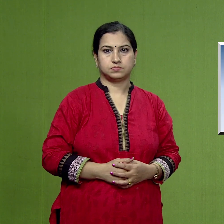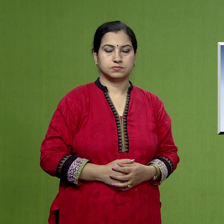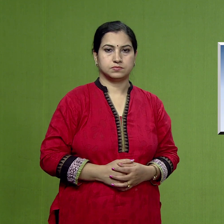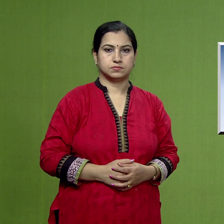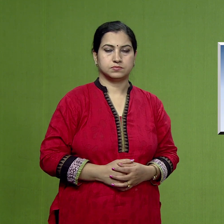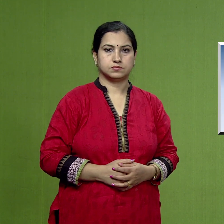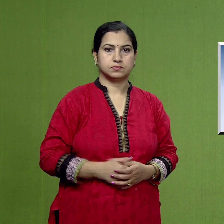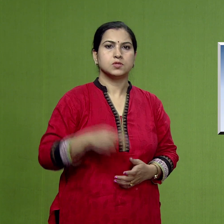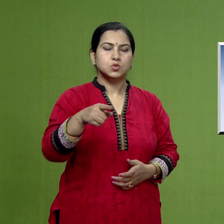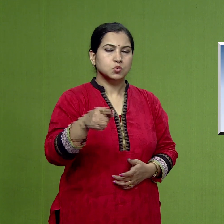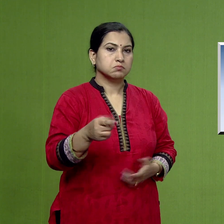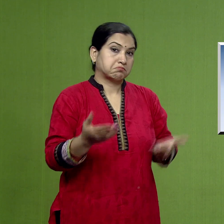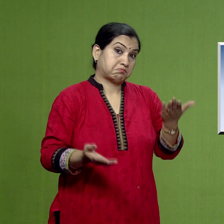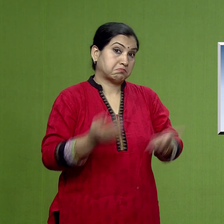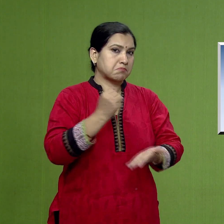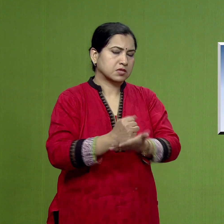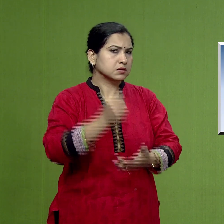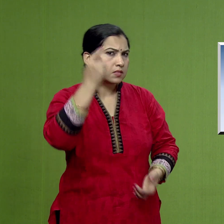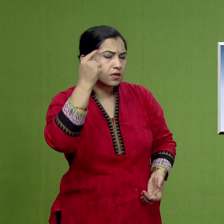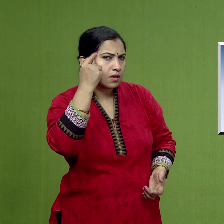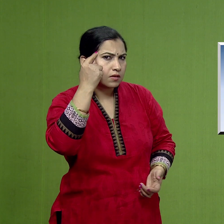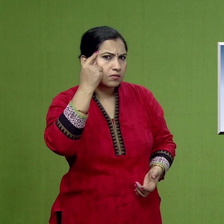You must be thinking, what is resource?